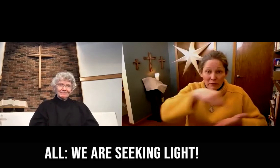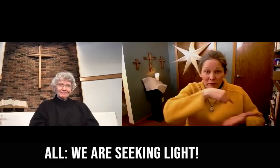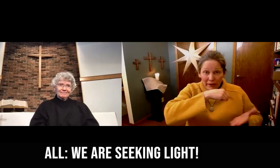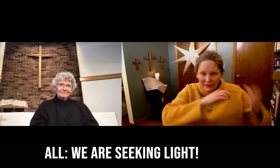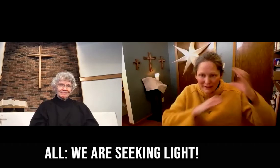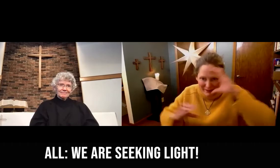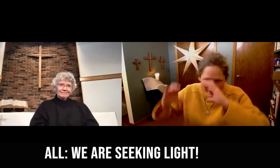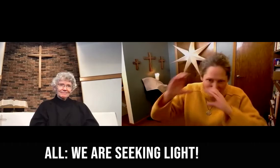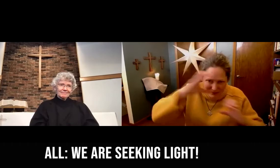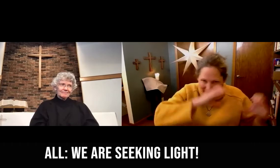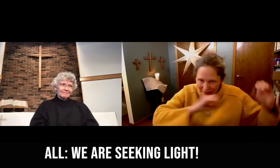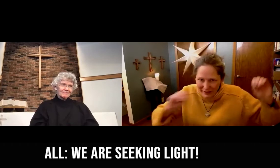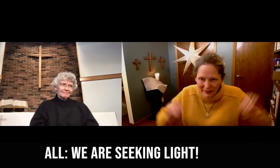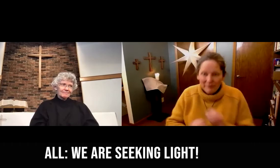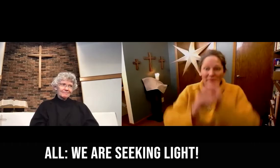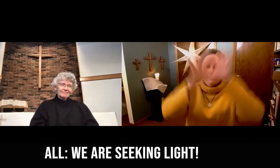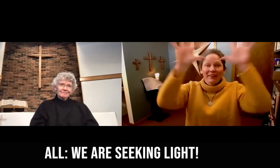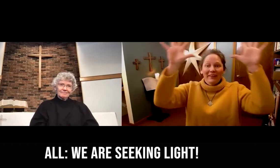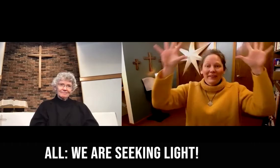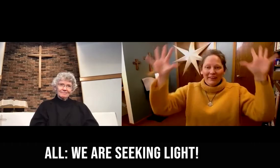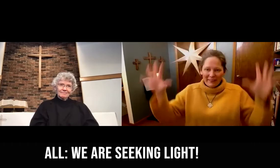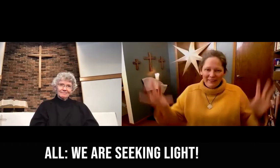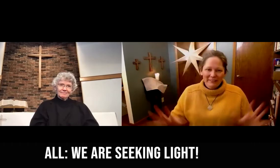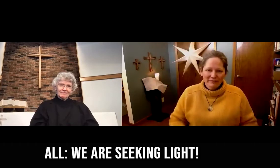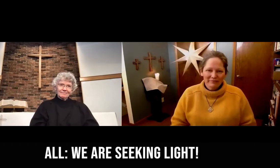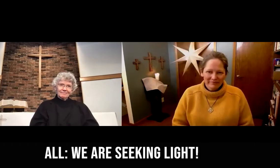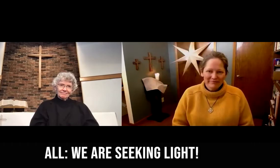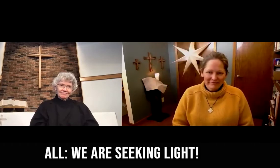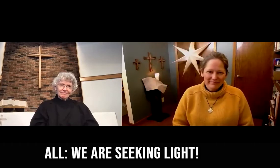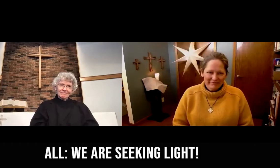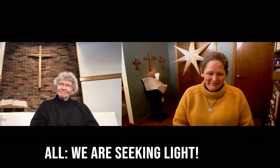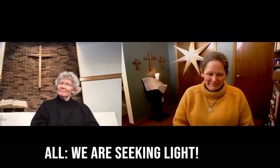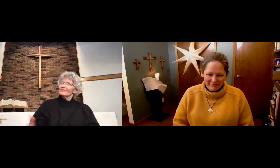we say together, we are seeking light.